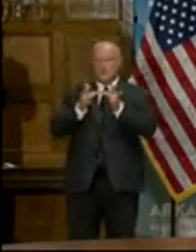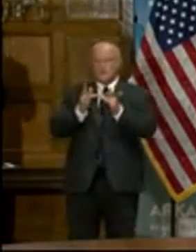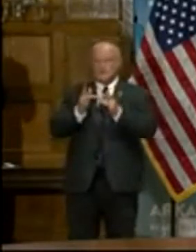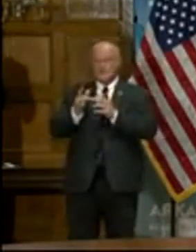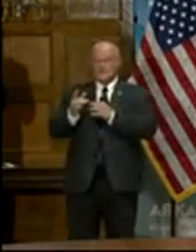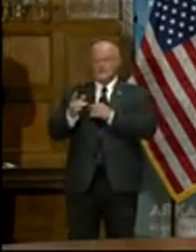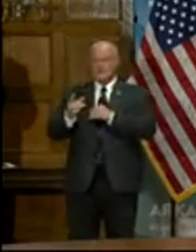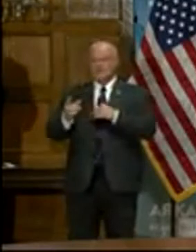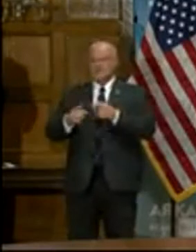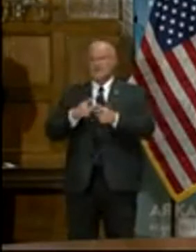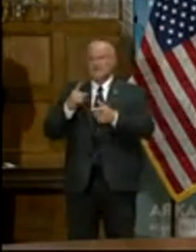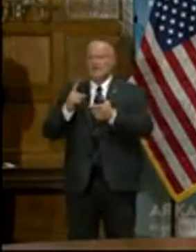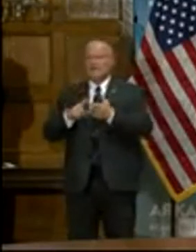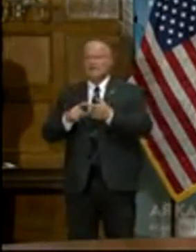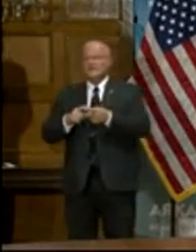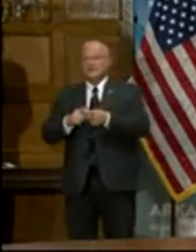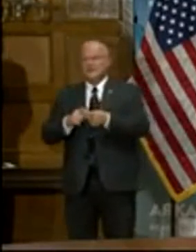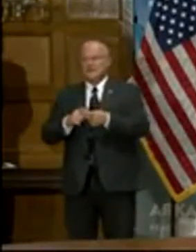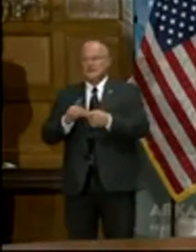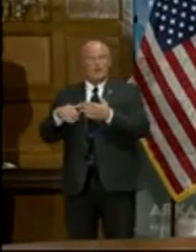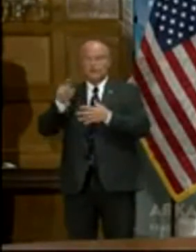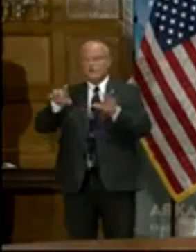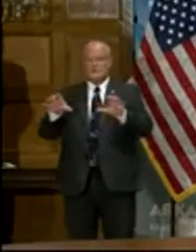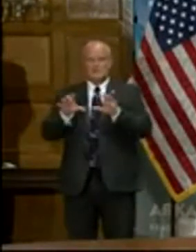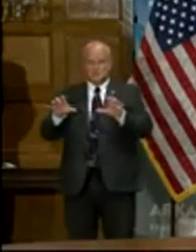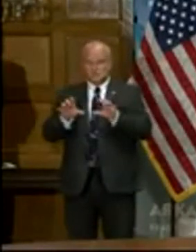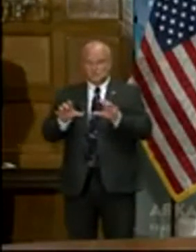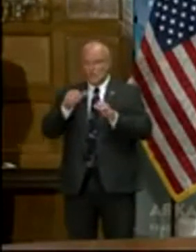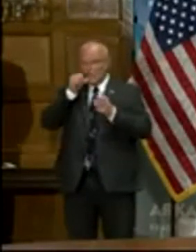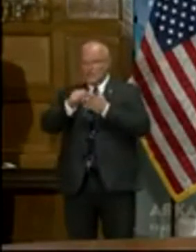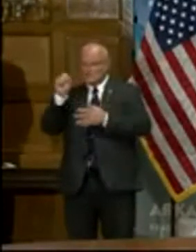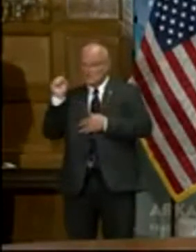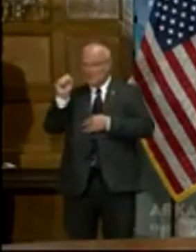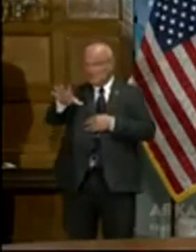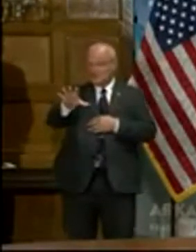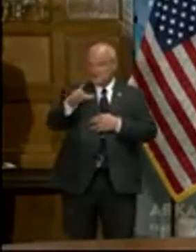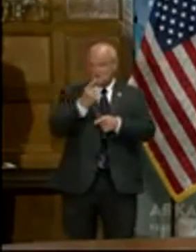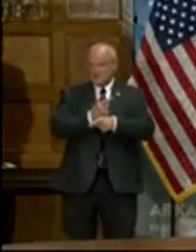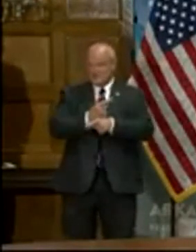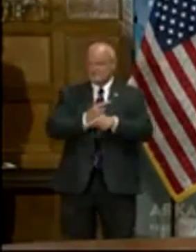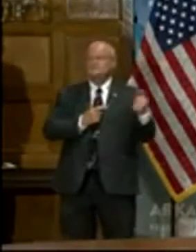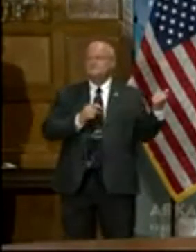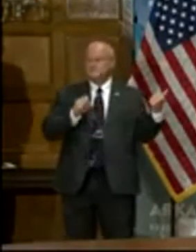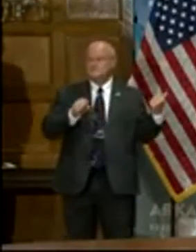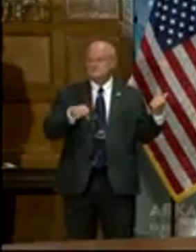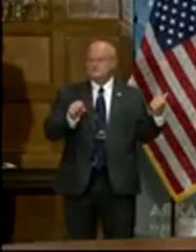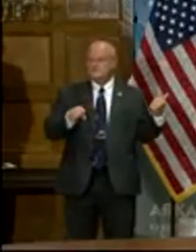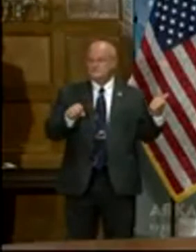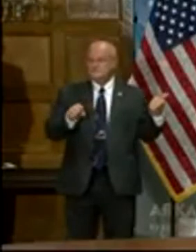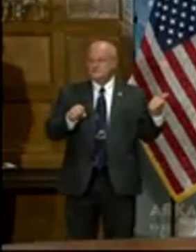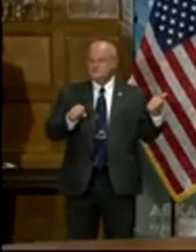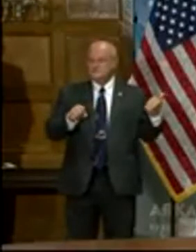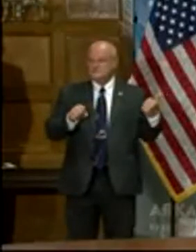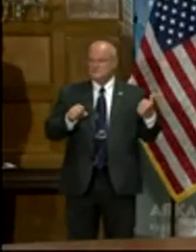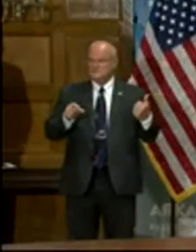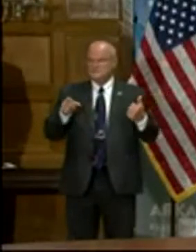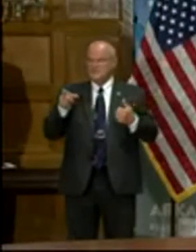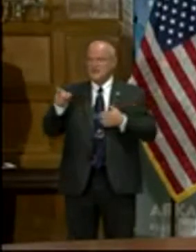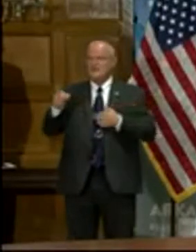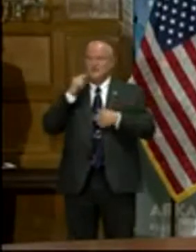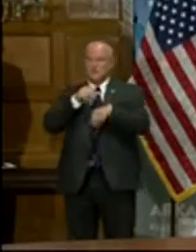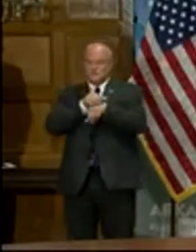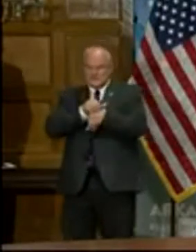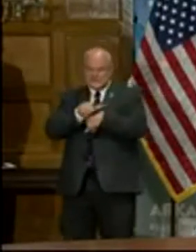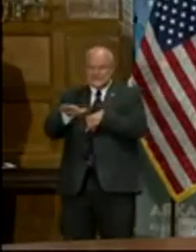website. And that's all you need to do. Mail that in, right? That's right. And then you all